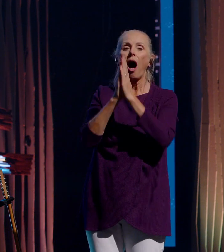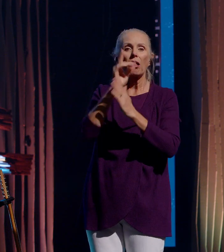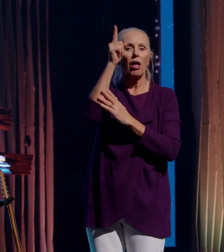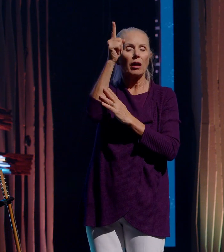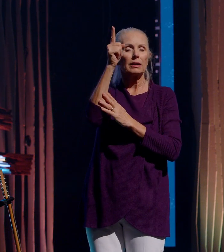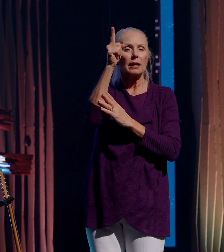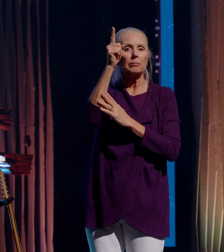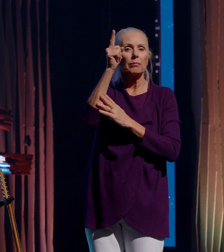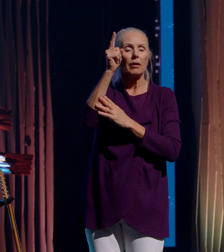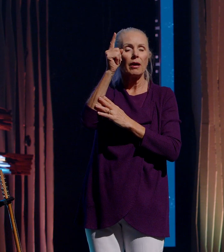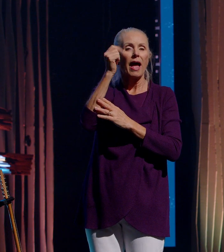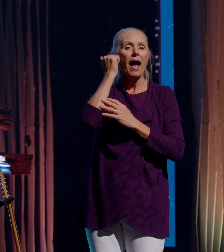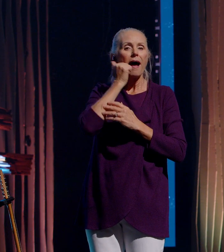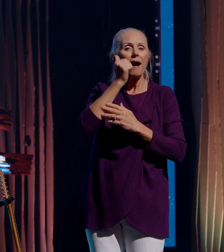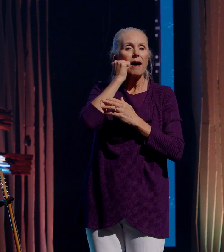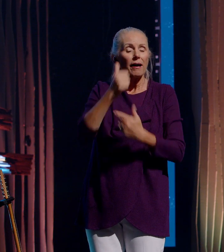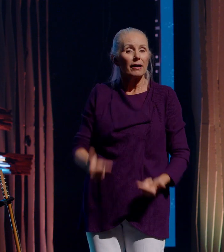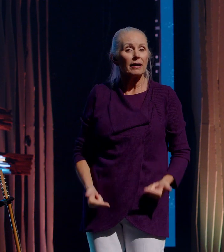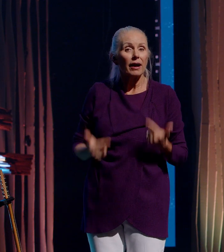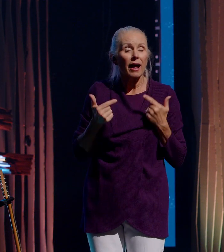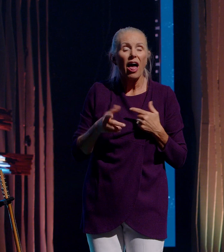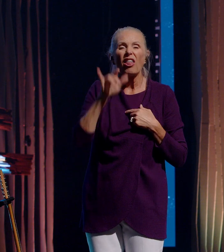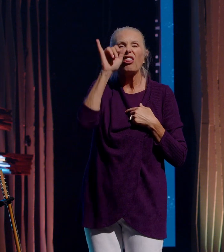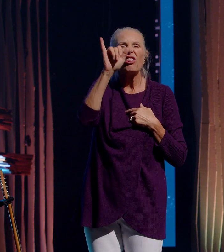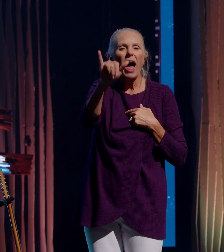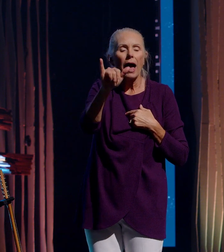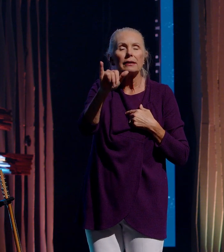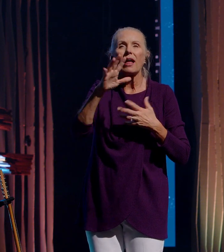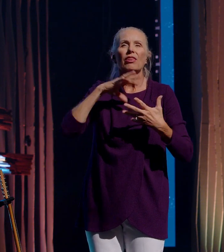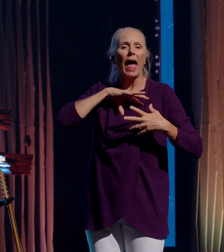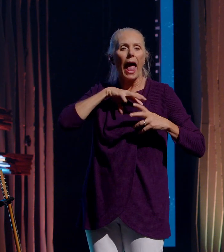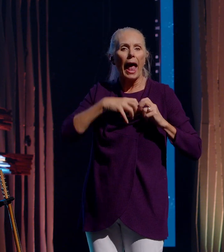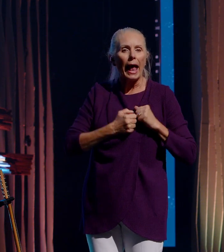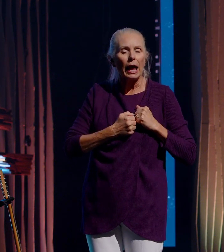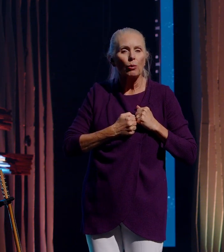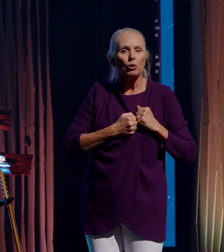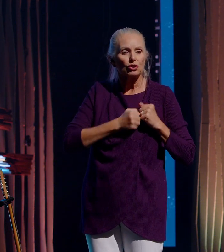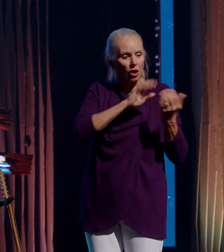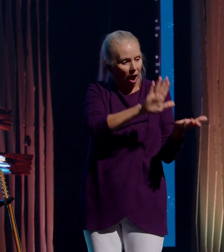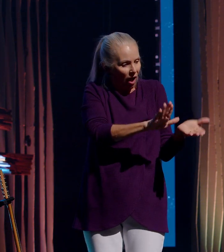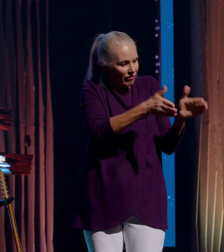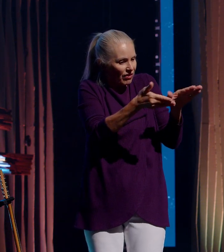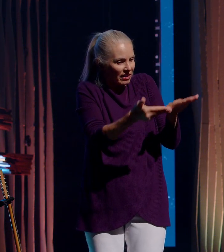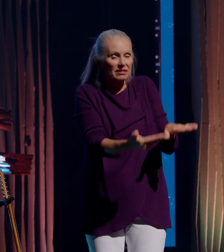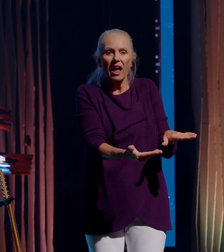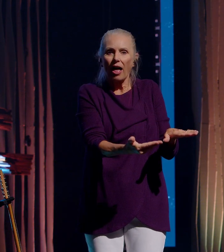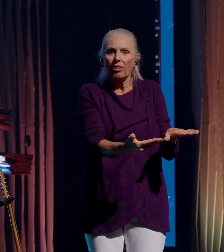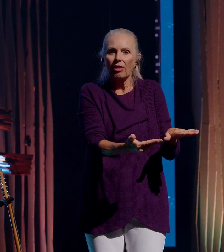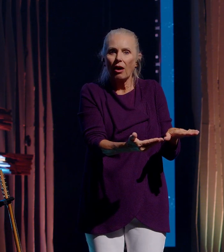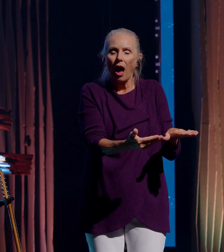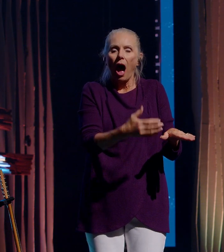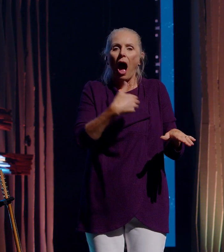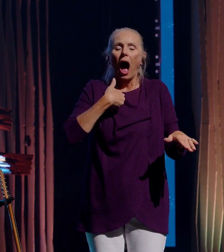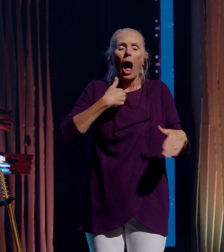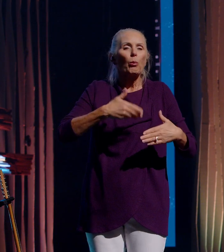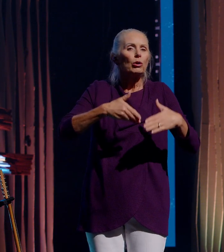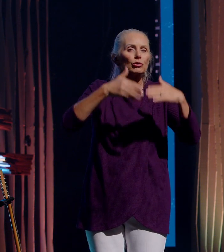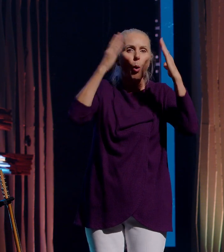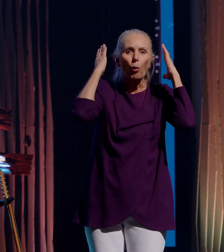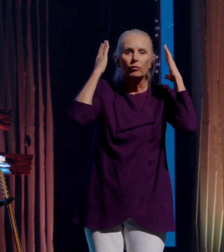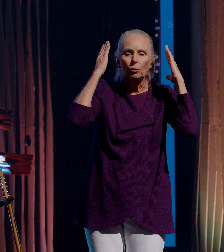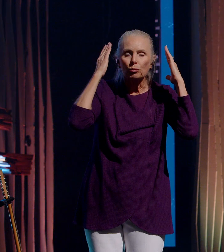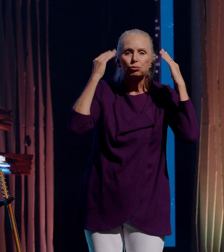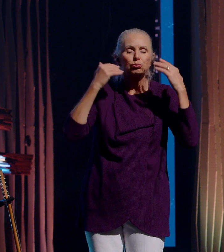live. The cords of death entangled me. The anguish of the grave came over me. I was overcome by distress and